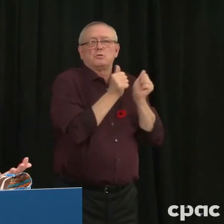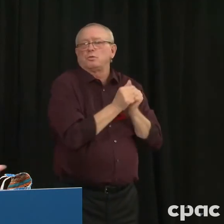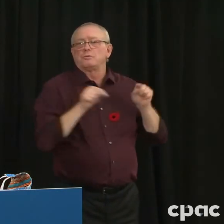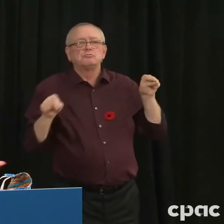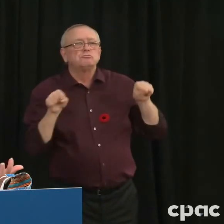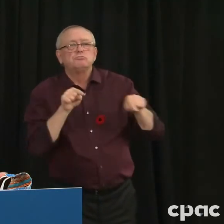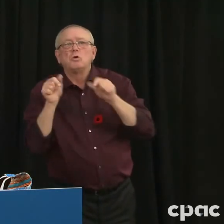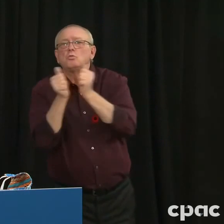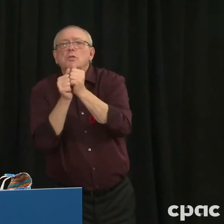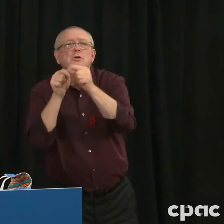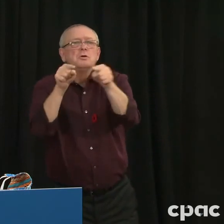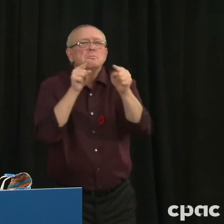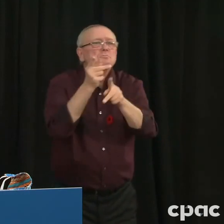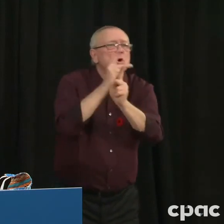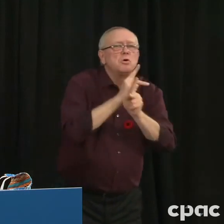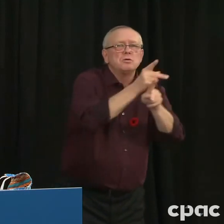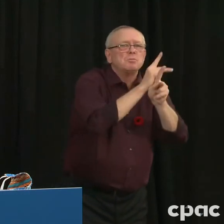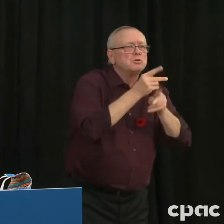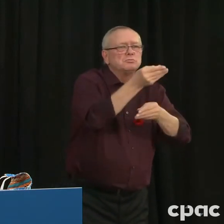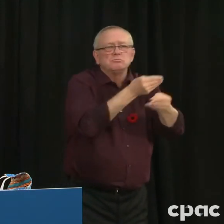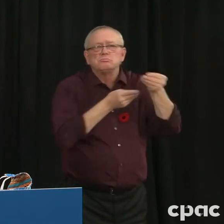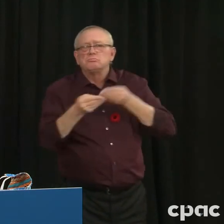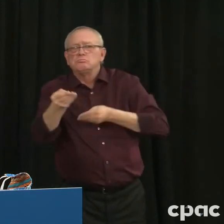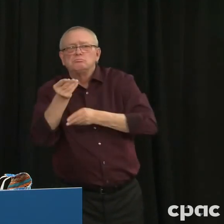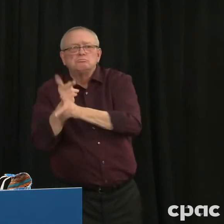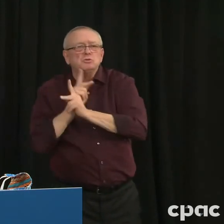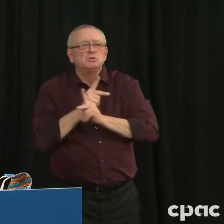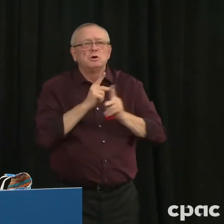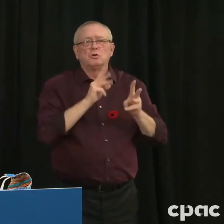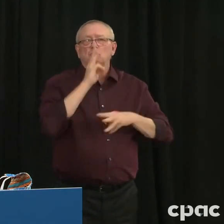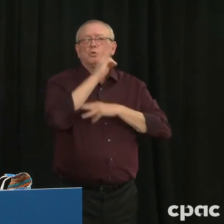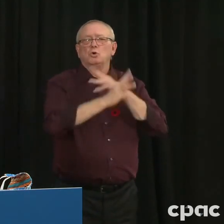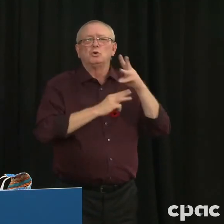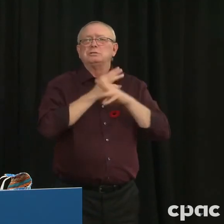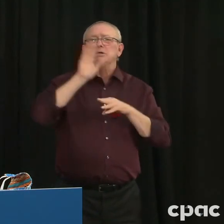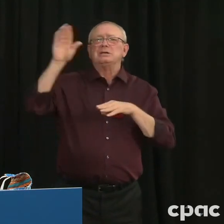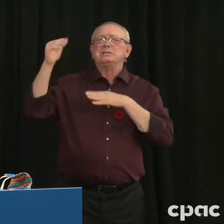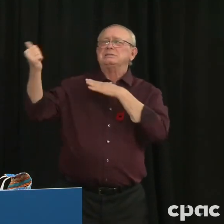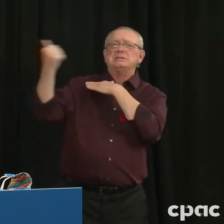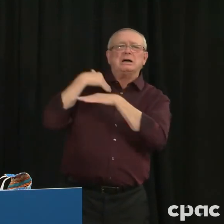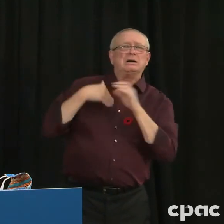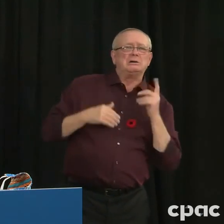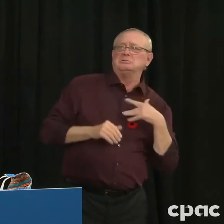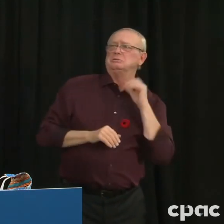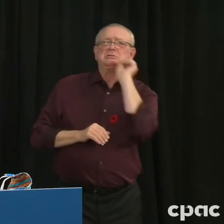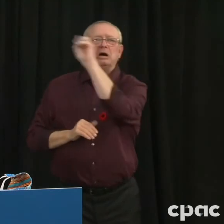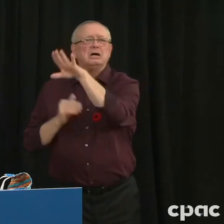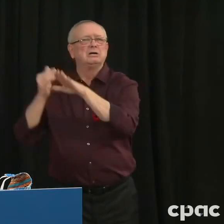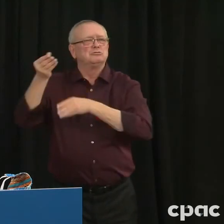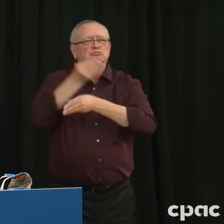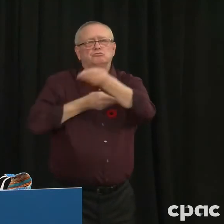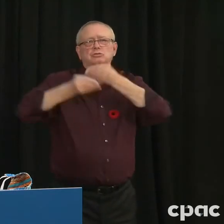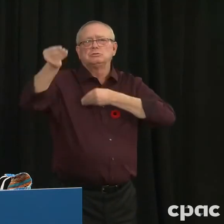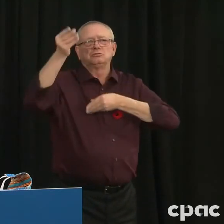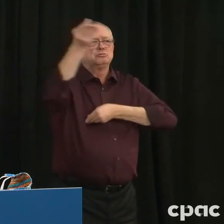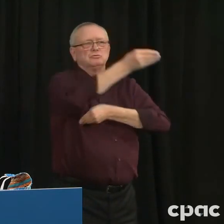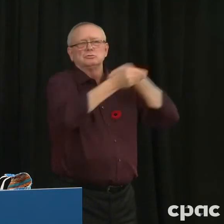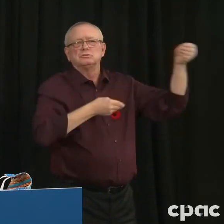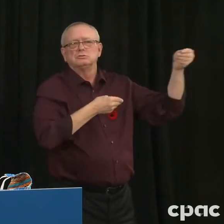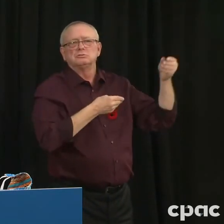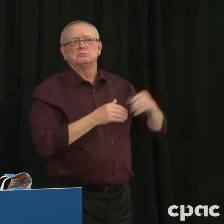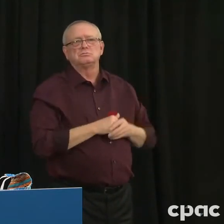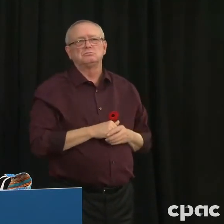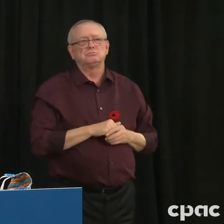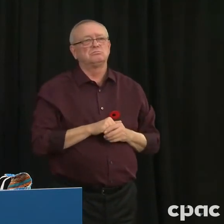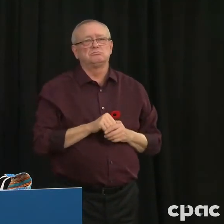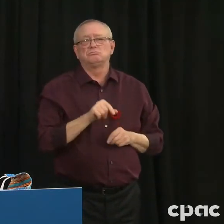from vendors around the world. And so, of course, with demand for test supplies very high around the world, as you say,